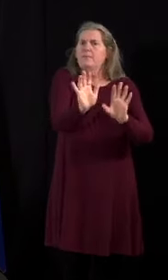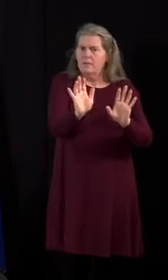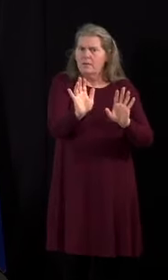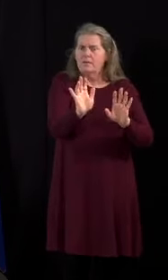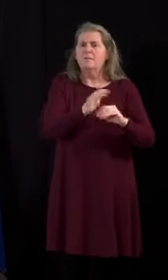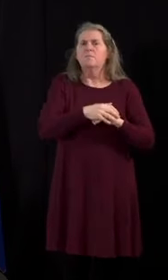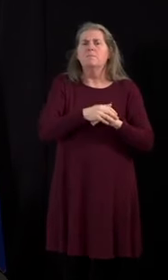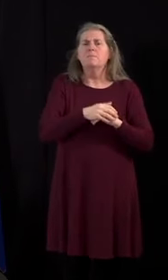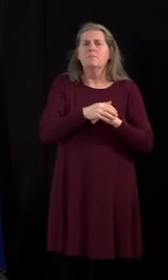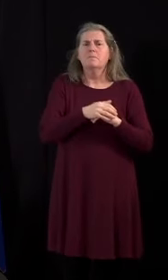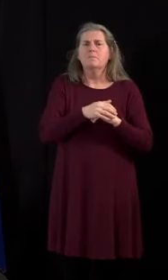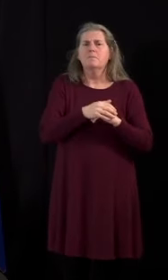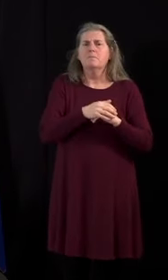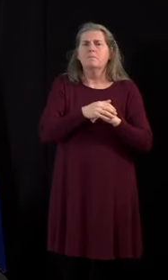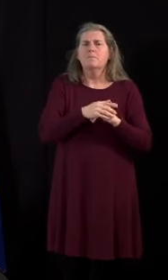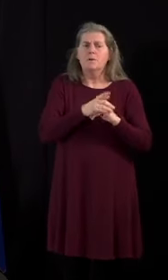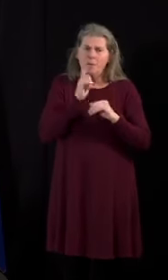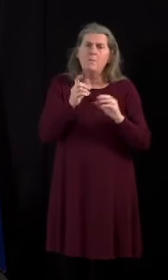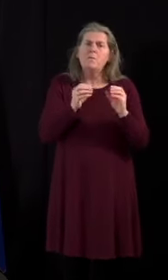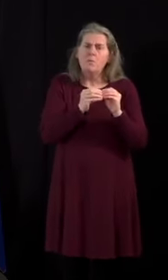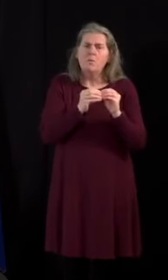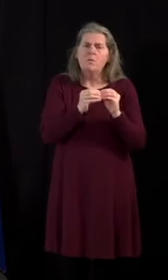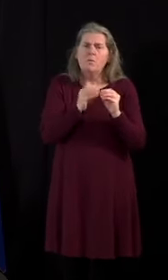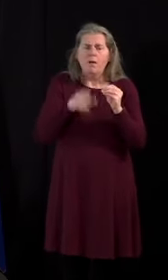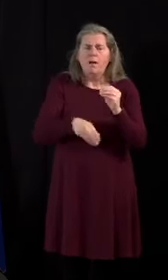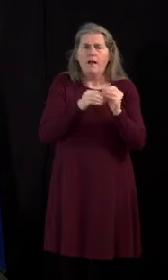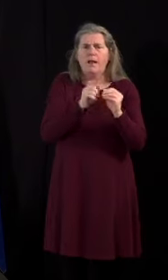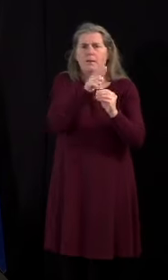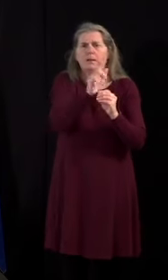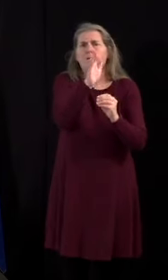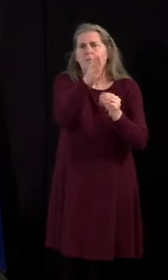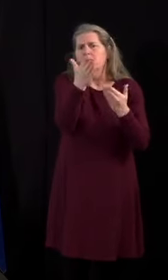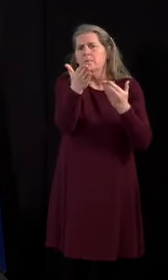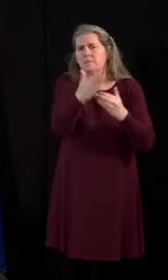not to say that you will not hear more in the coming weeks.